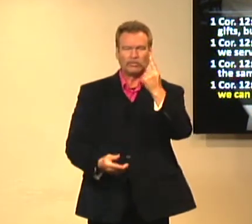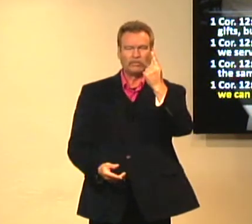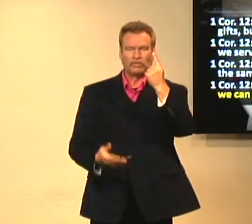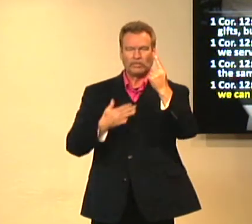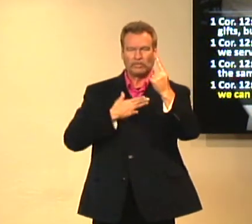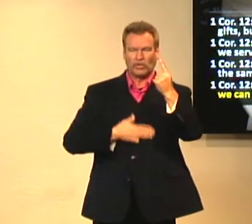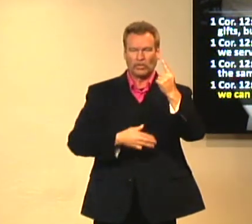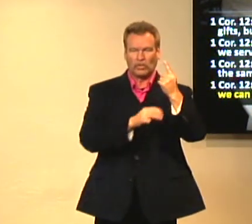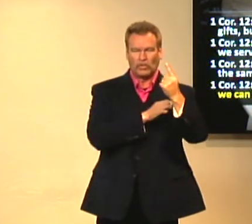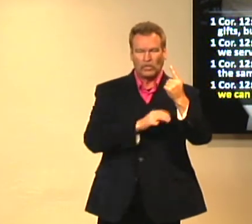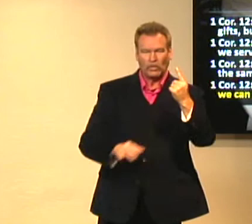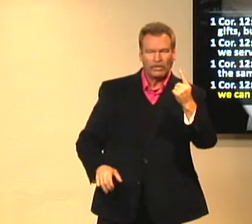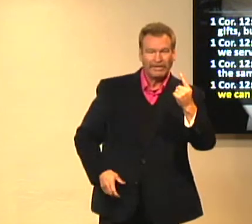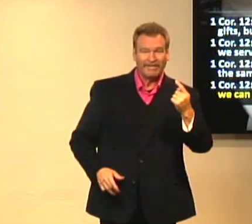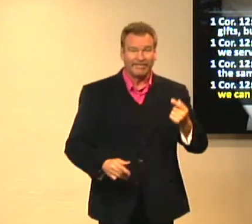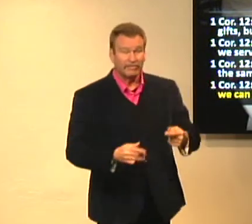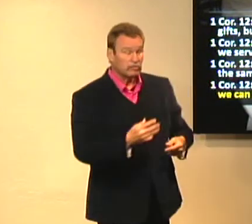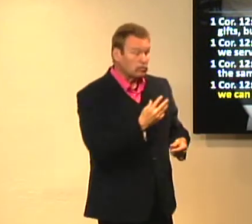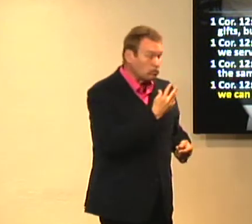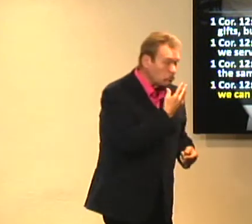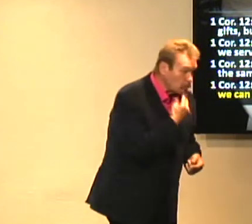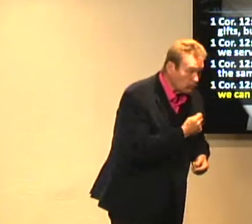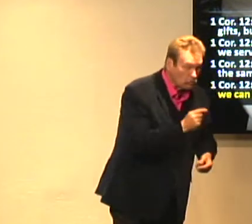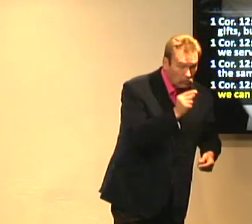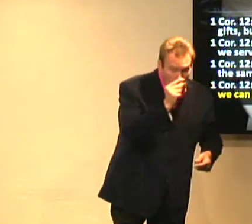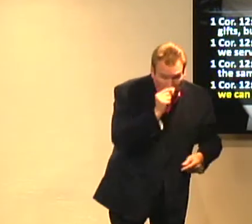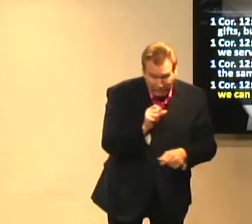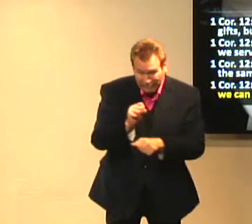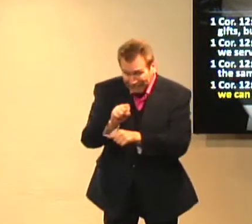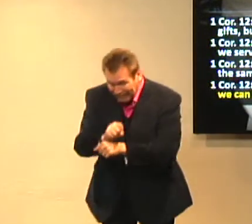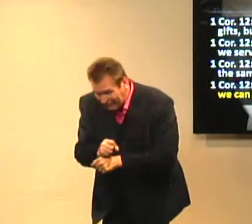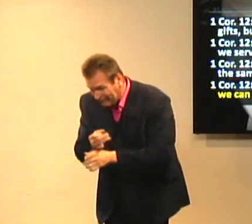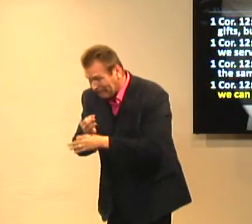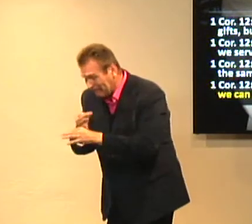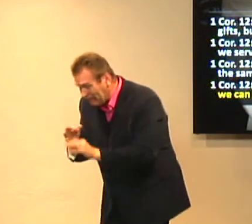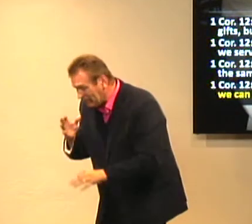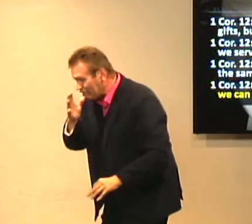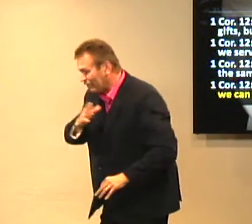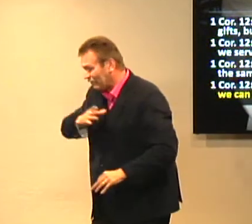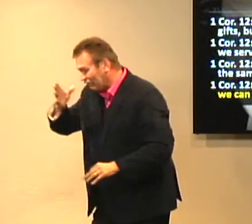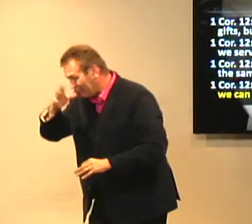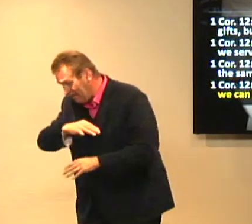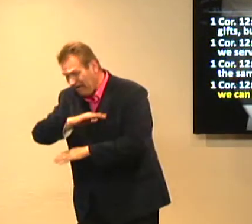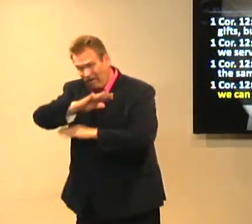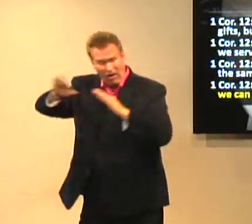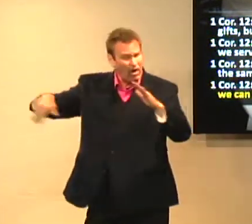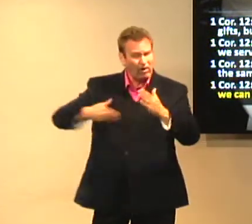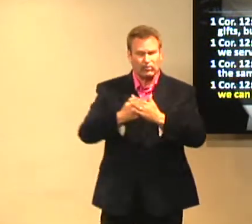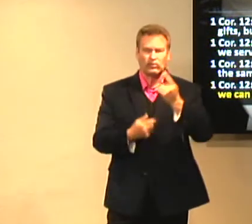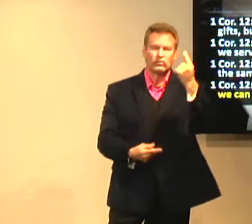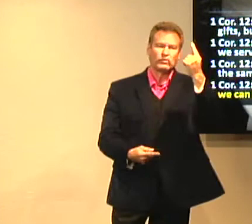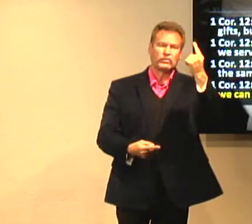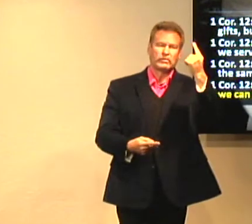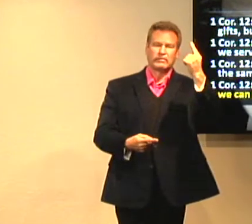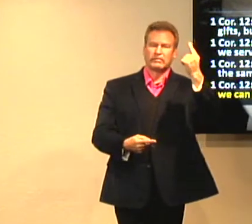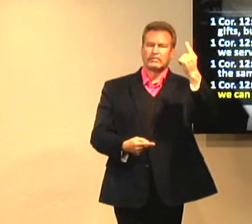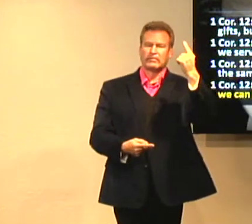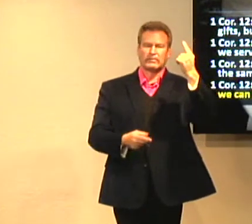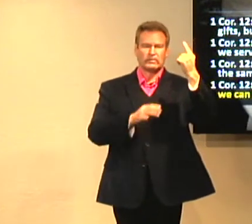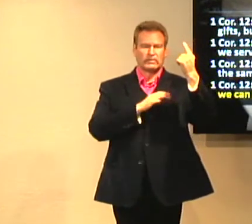wanted them to all come together in one body of Christ. So whether they were Jews, whether they were Romans, whether they were slaves, whether they were free men,